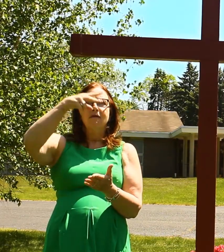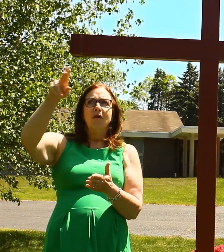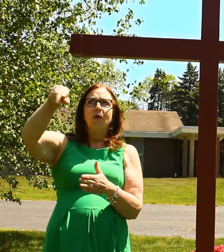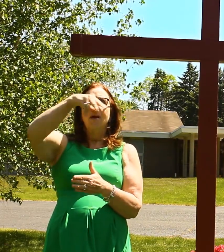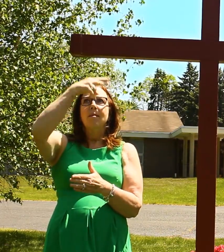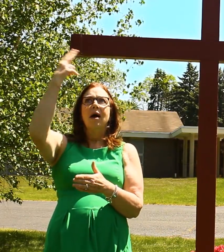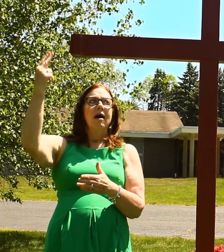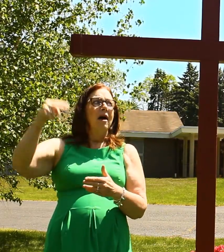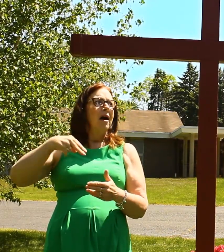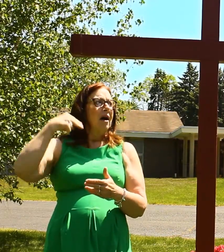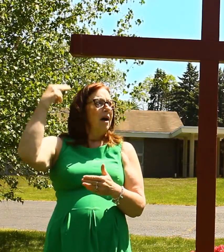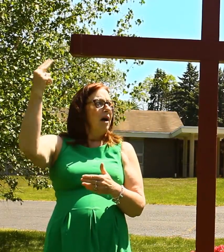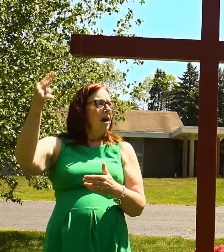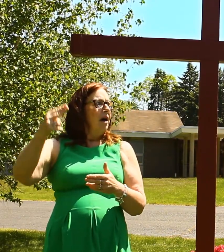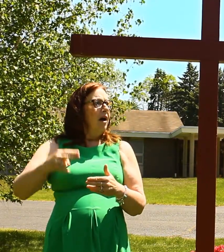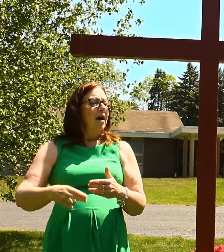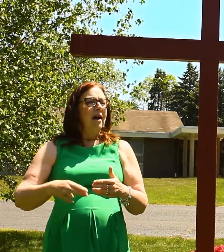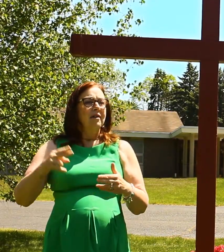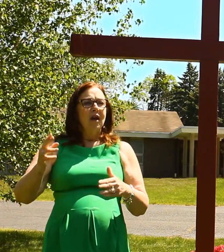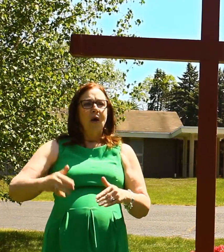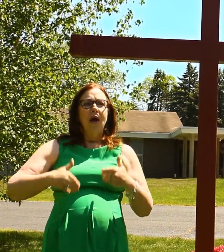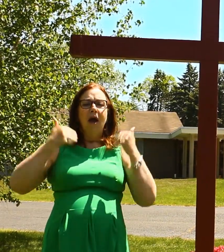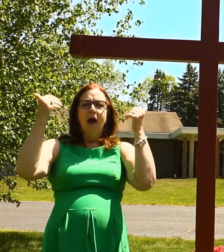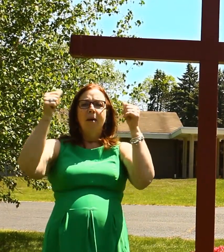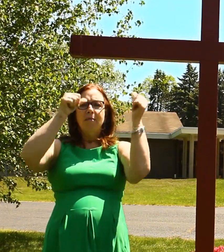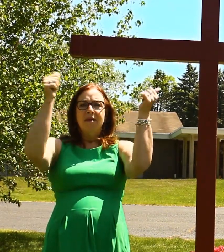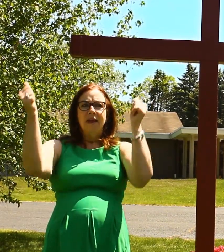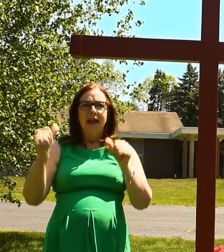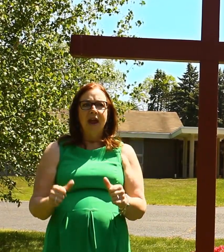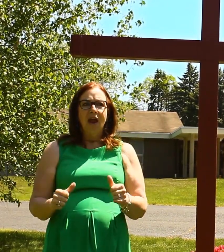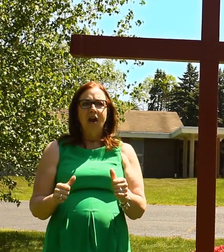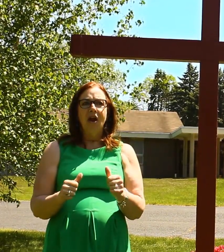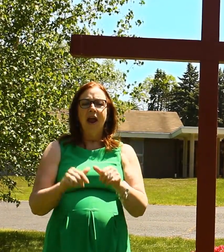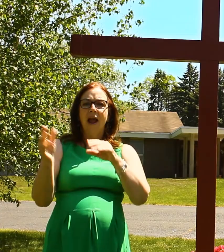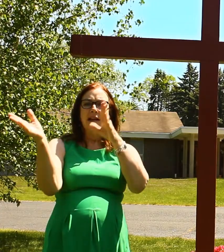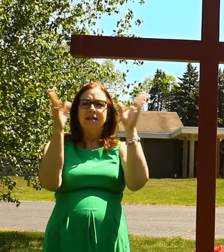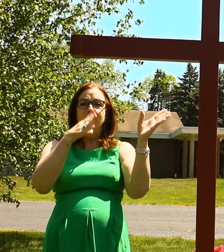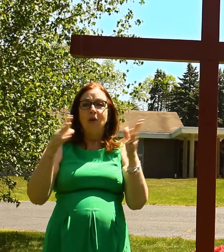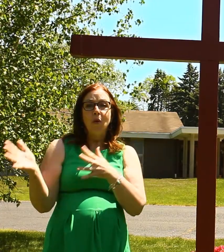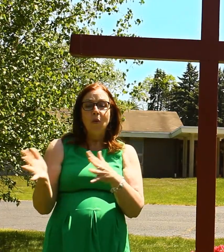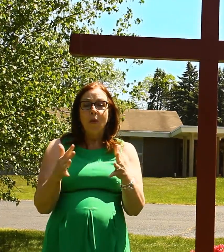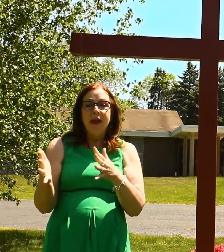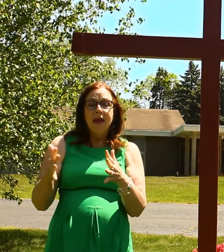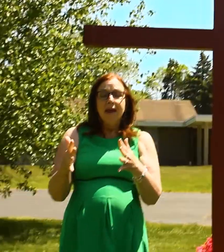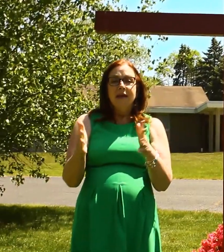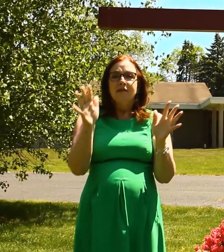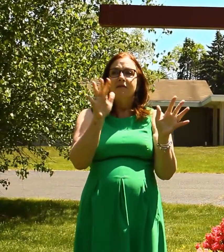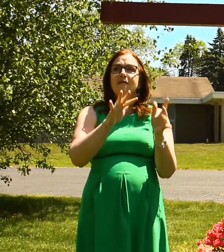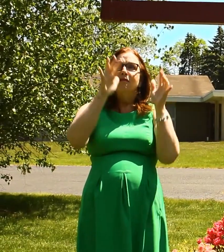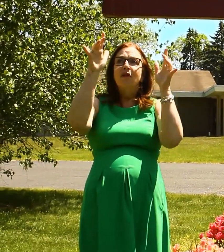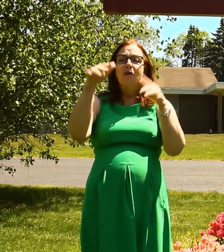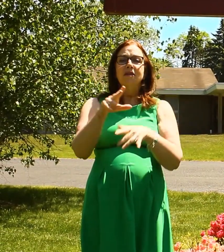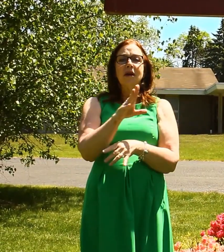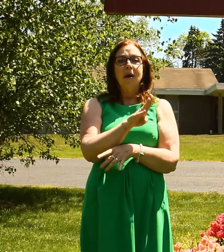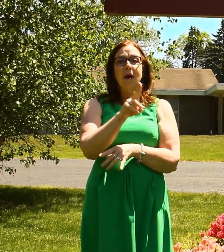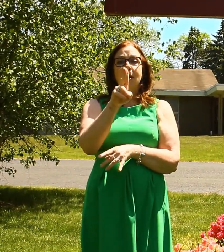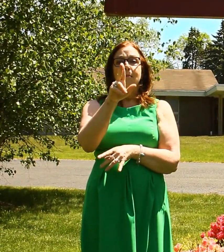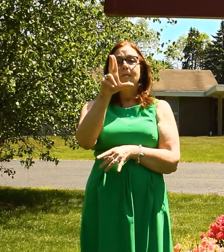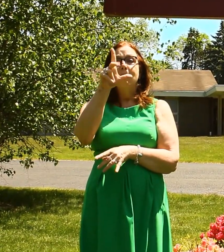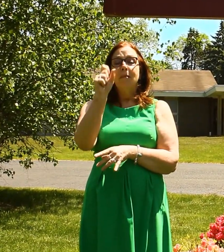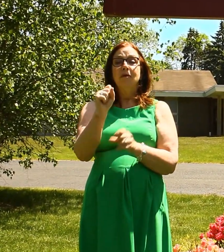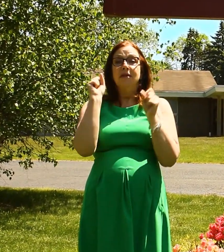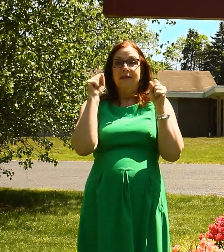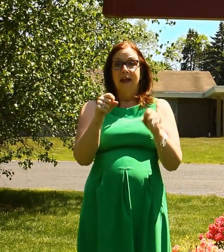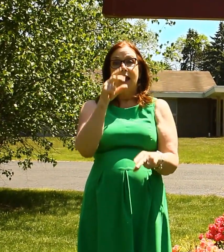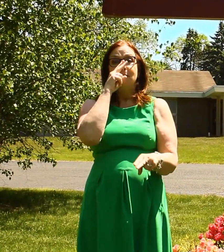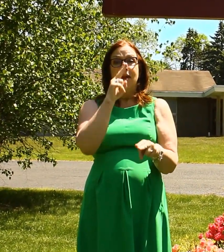go all up in the air as the wind takes them up. And bubbles can be a lot of fun.